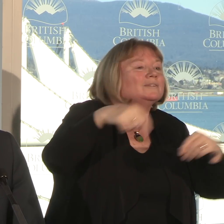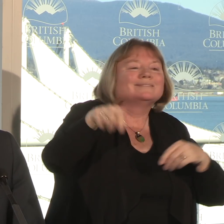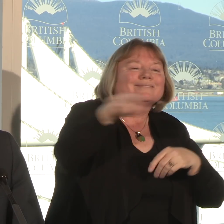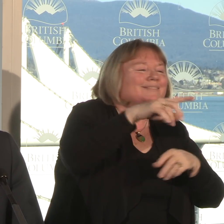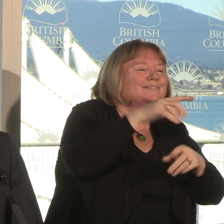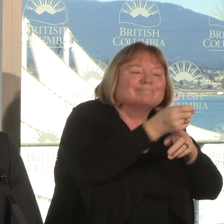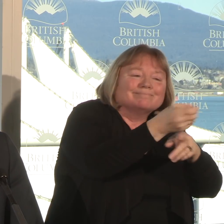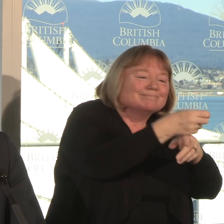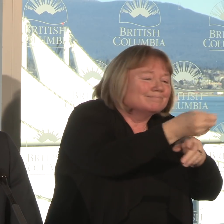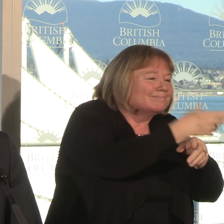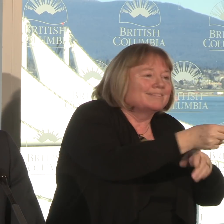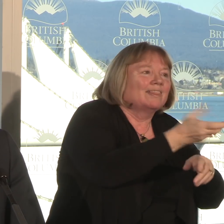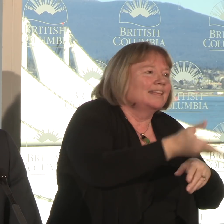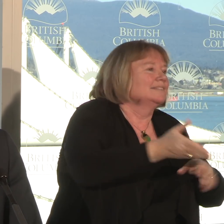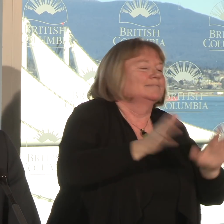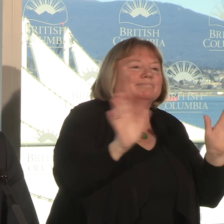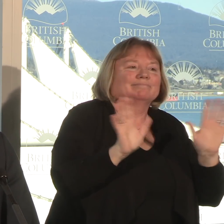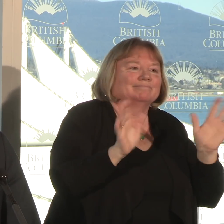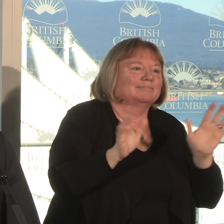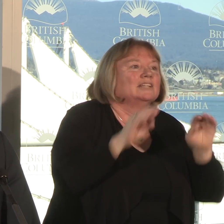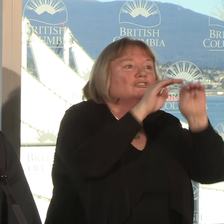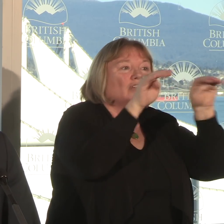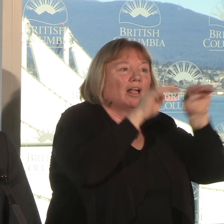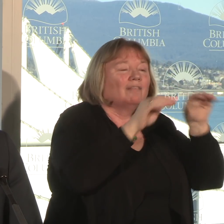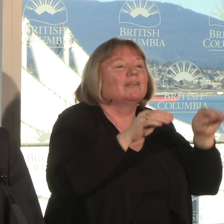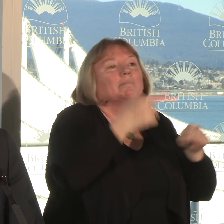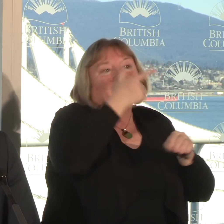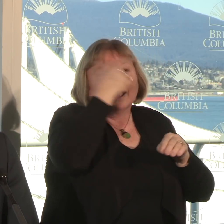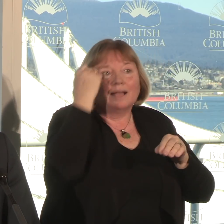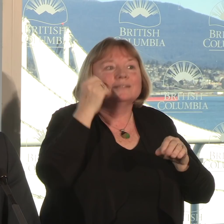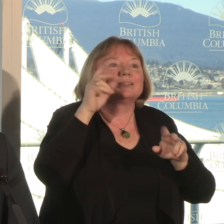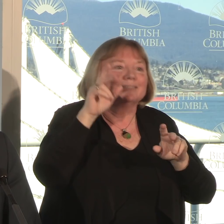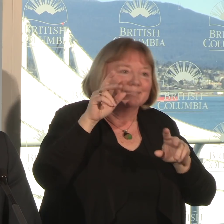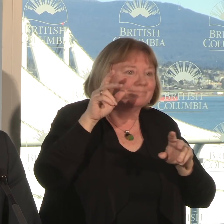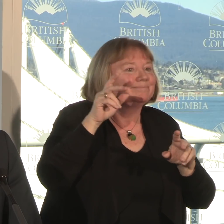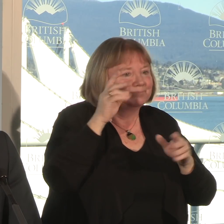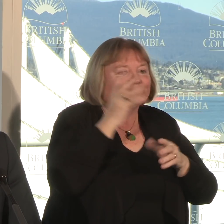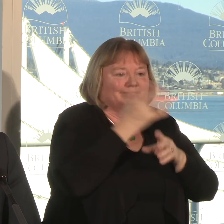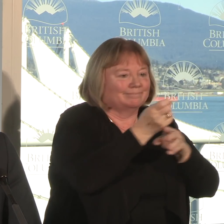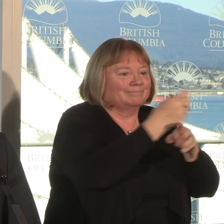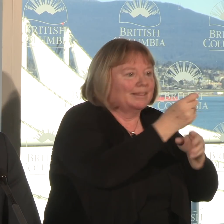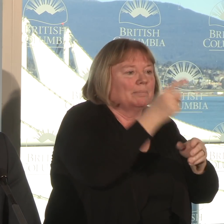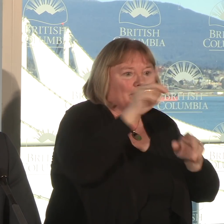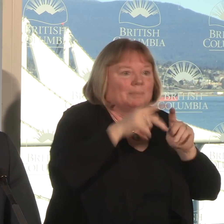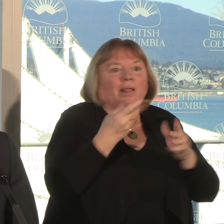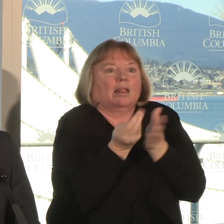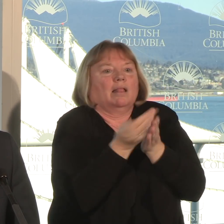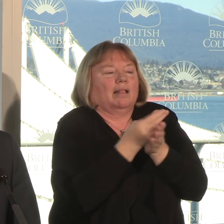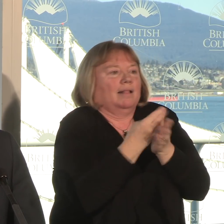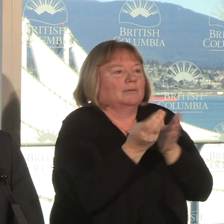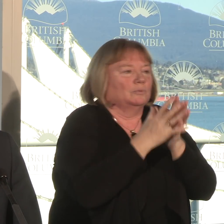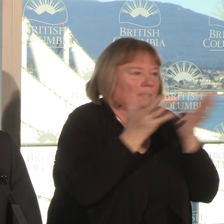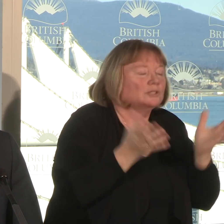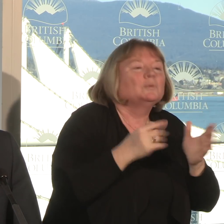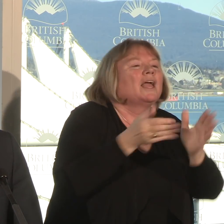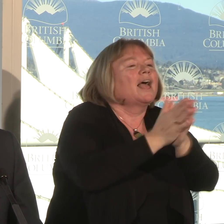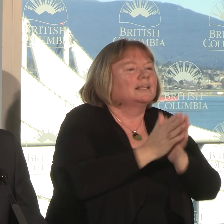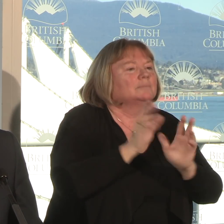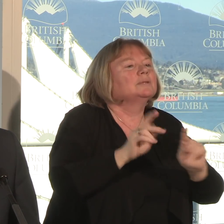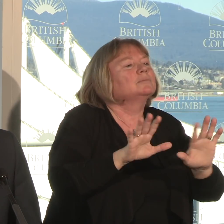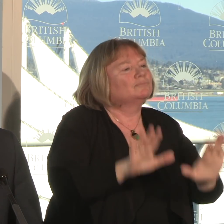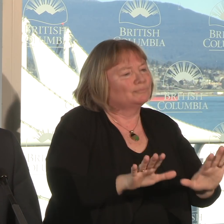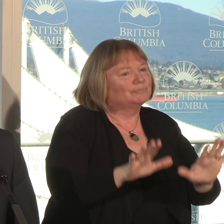of goods. What happens on shelves is a result of intense buying, and we are asking people to